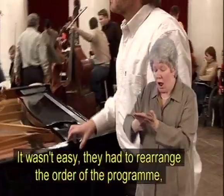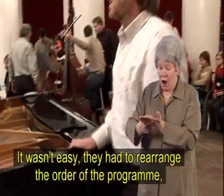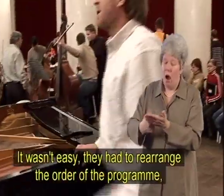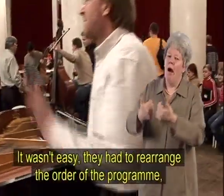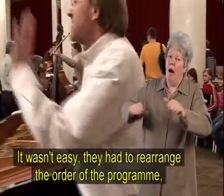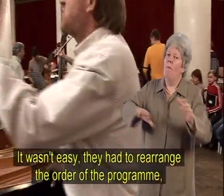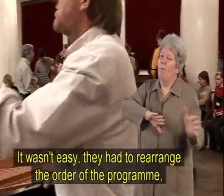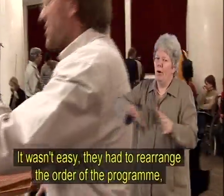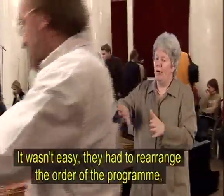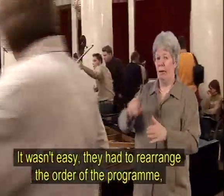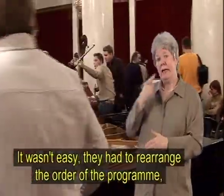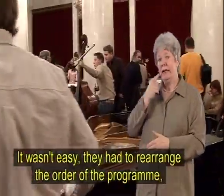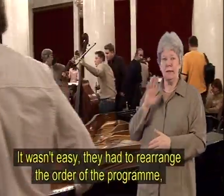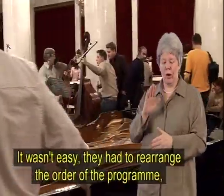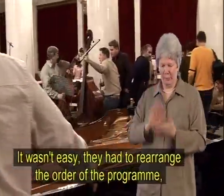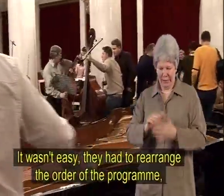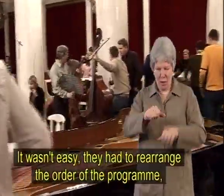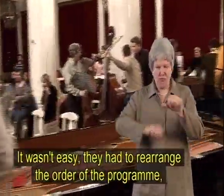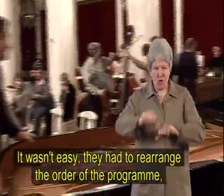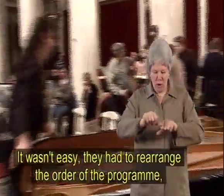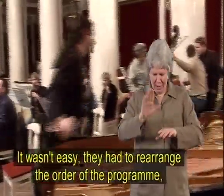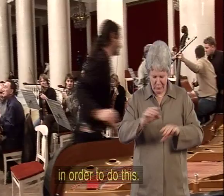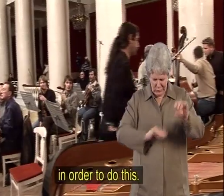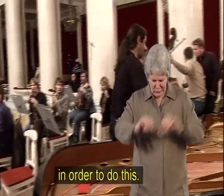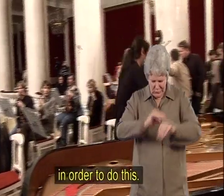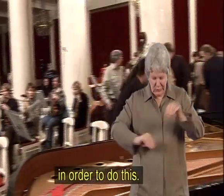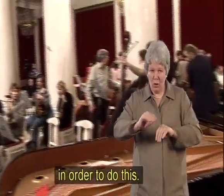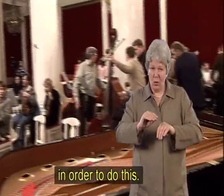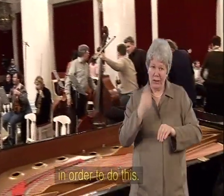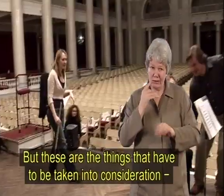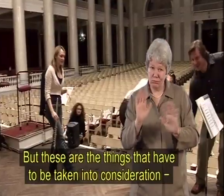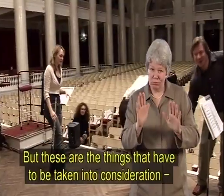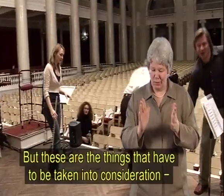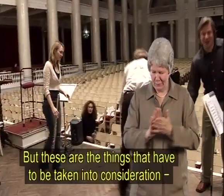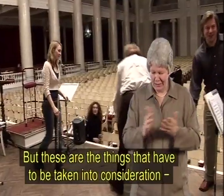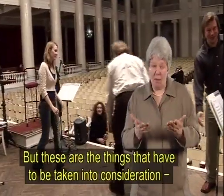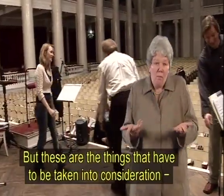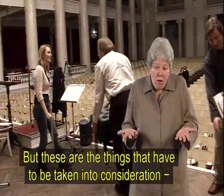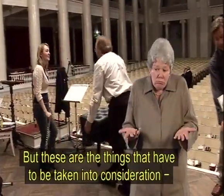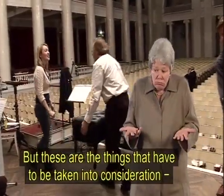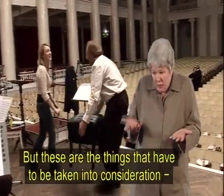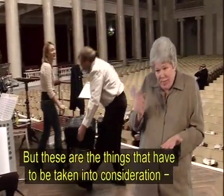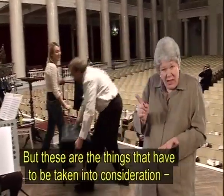to rearrange the order of the programme in order to do this. But